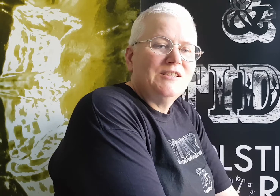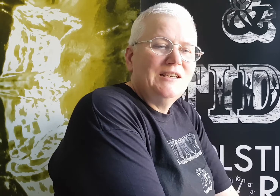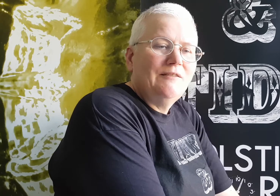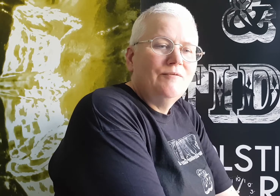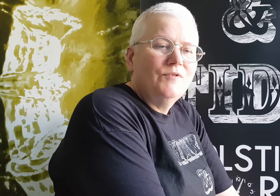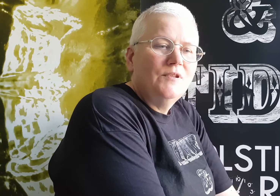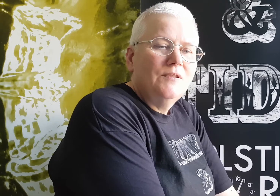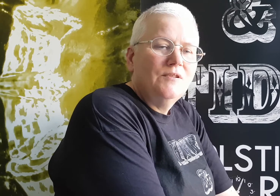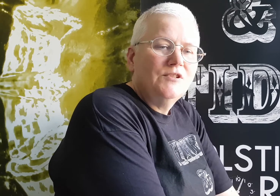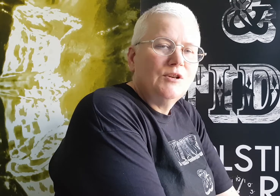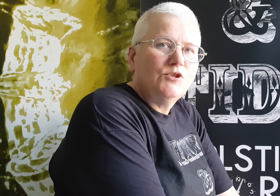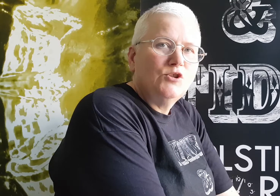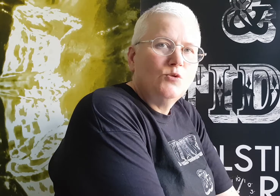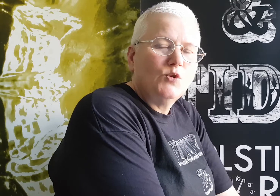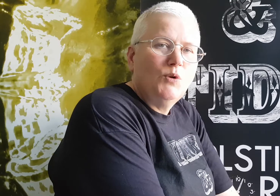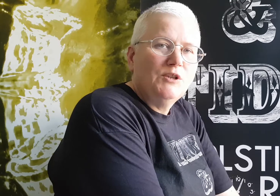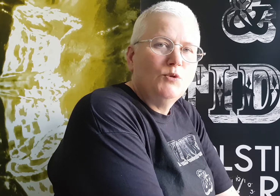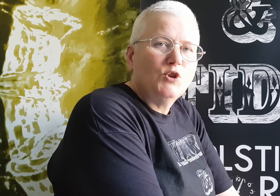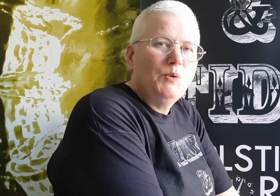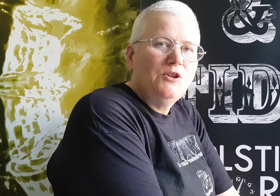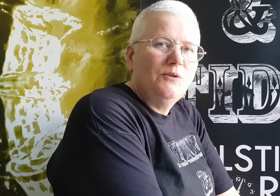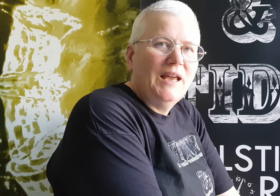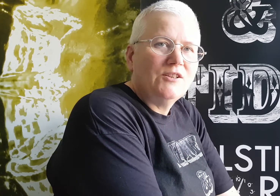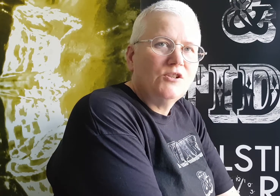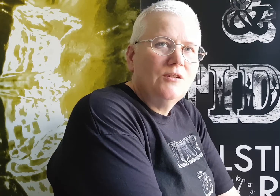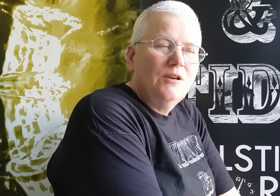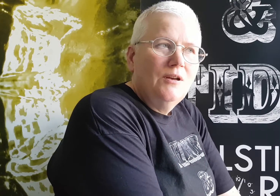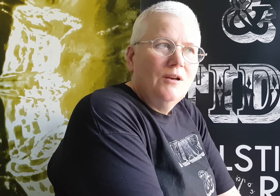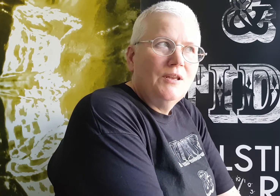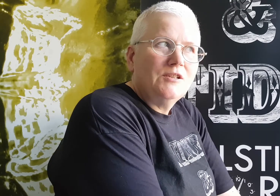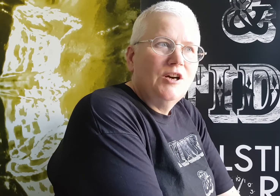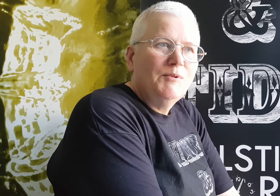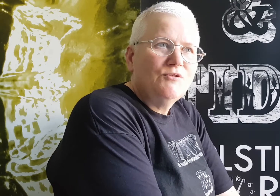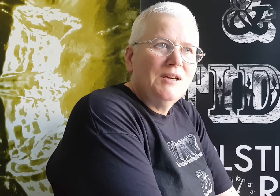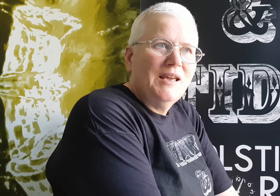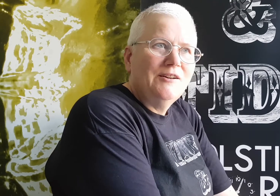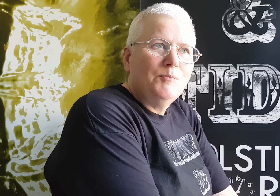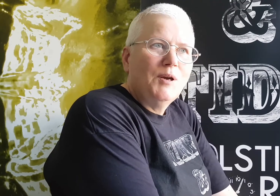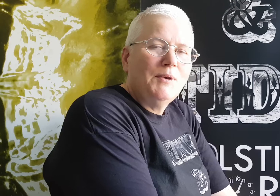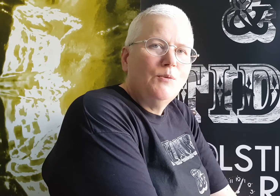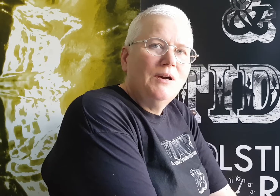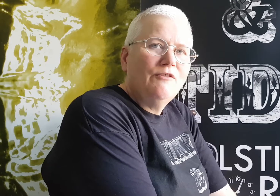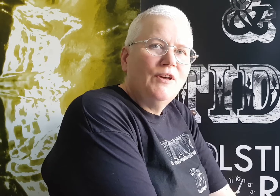fancy Solstice Shorts wise. What should we do next? I think time is running out might be quite fun.